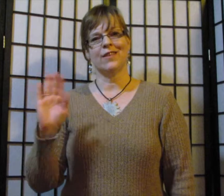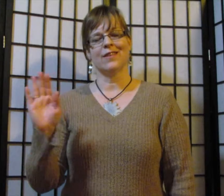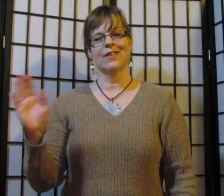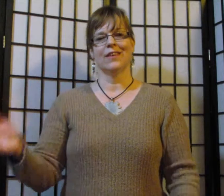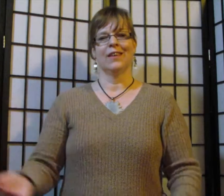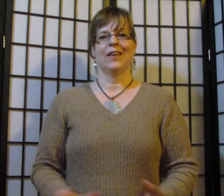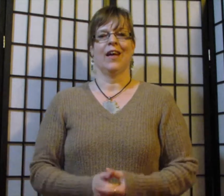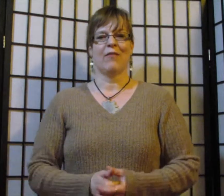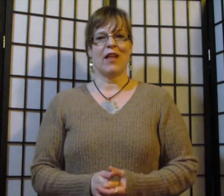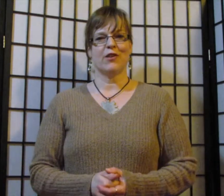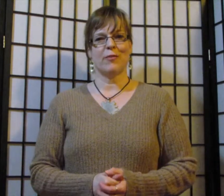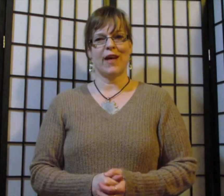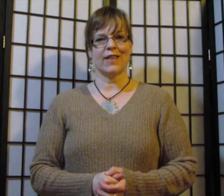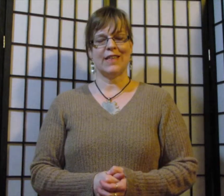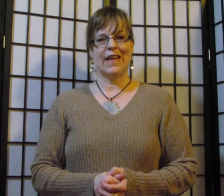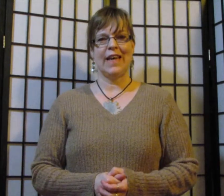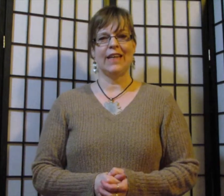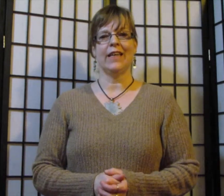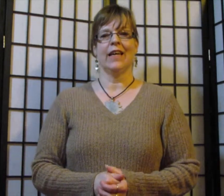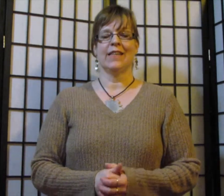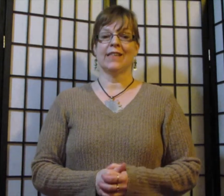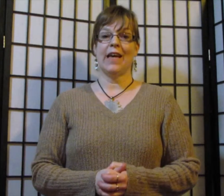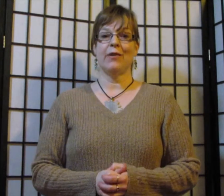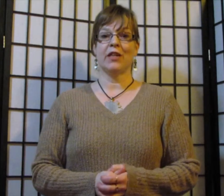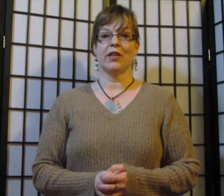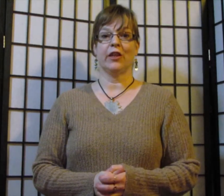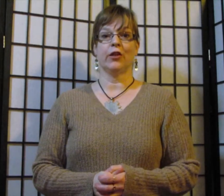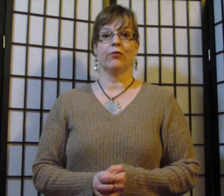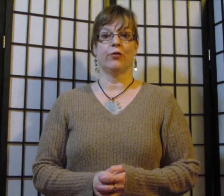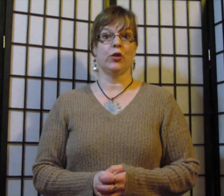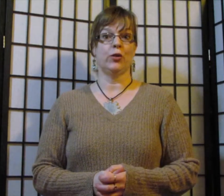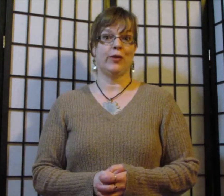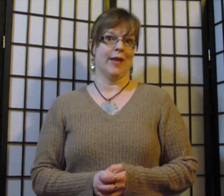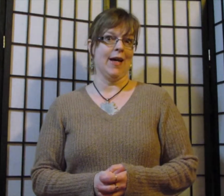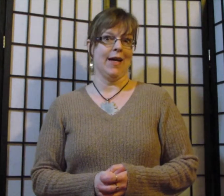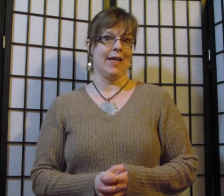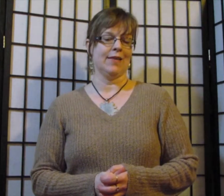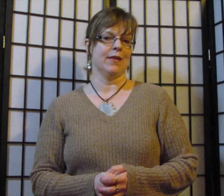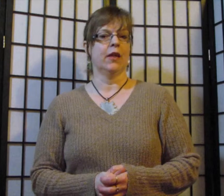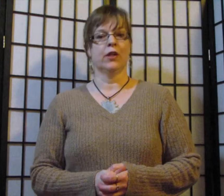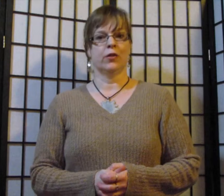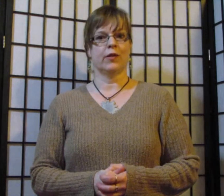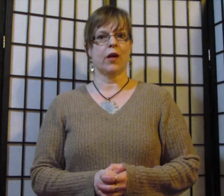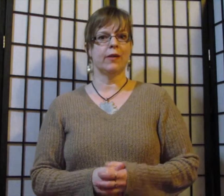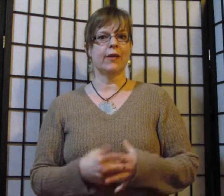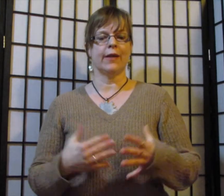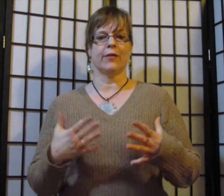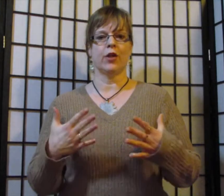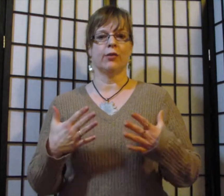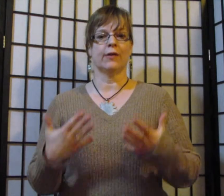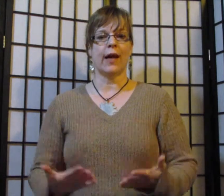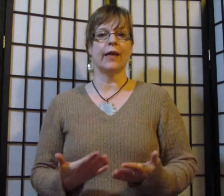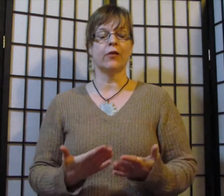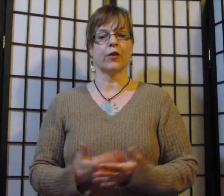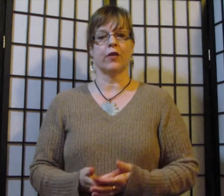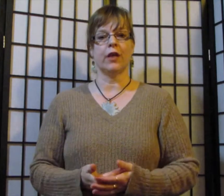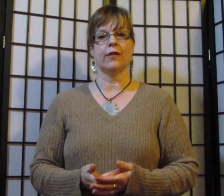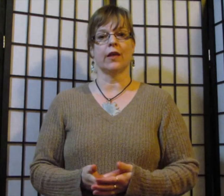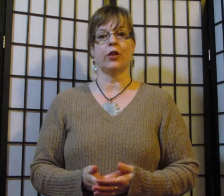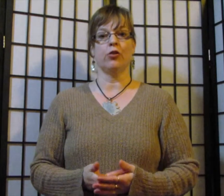students! I'm glad you're back today. Today we get to learn food signs. So it's always nice to know signs for things that you